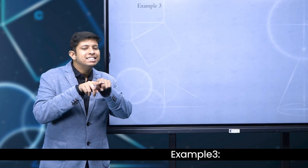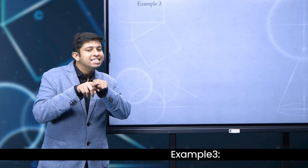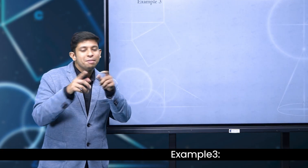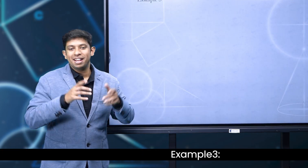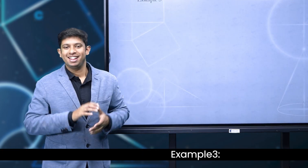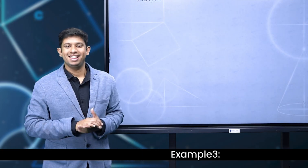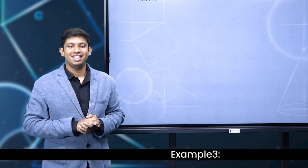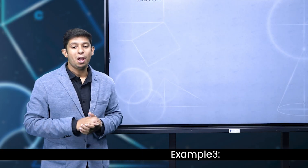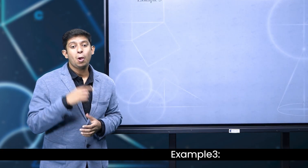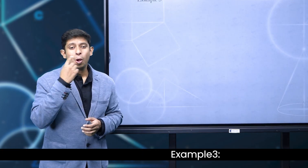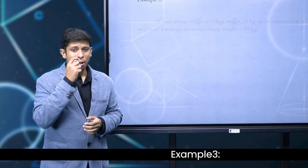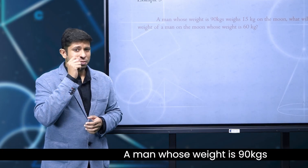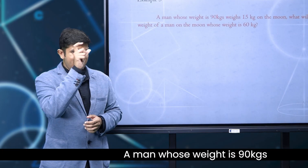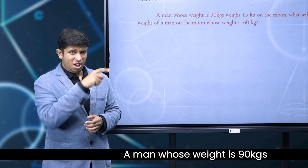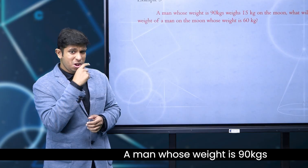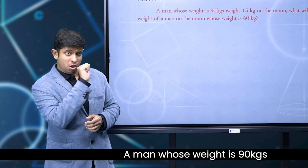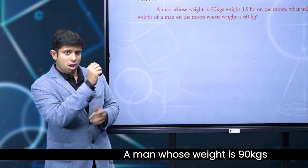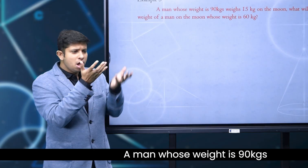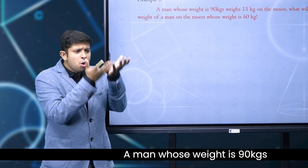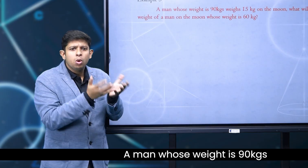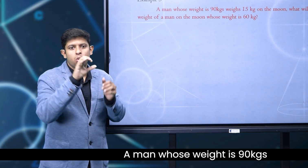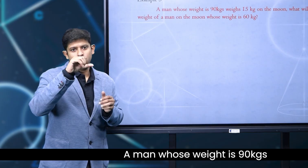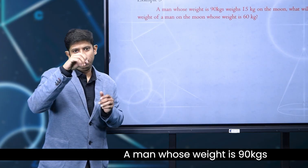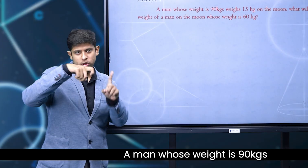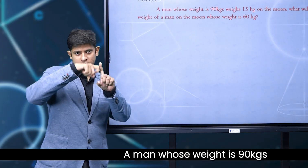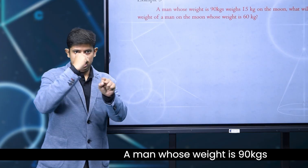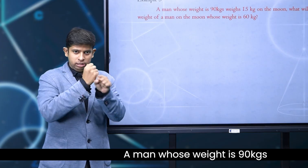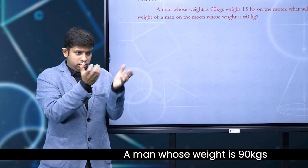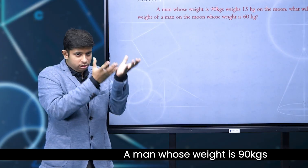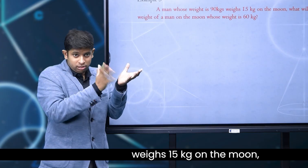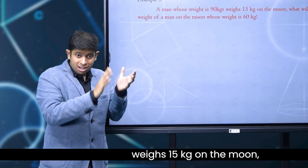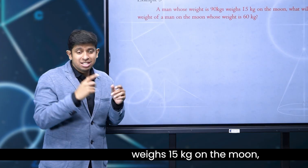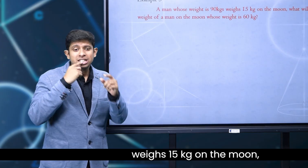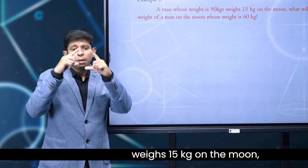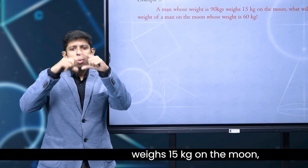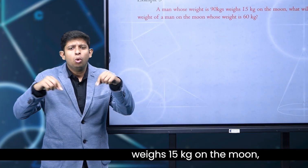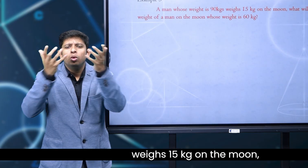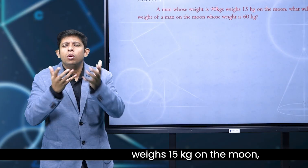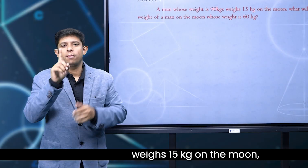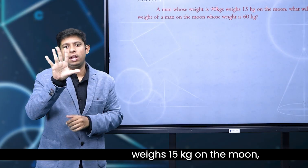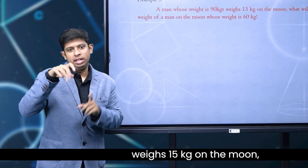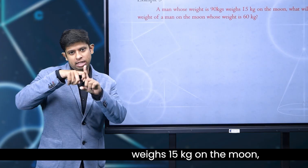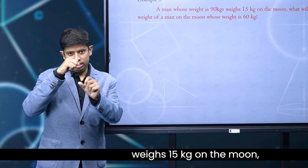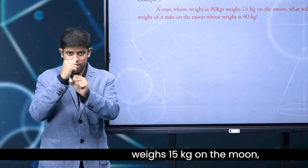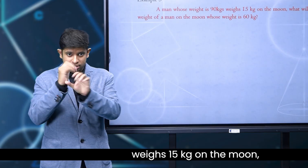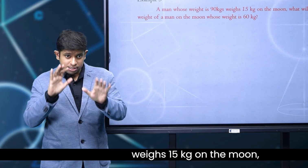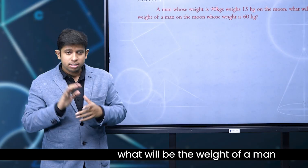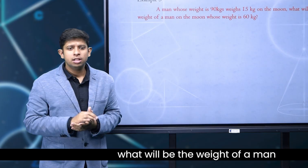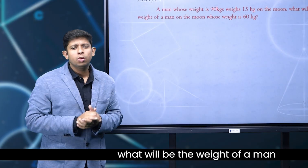Example 3. A man whose weight is 90 kgs weighs 15 kg on the moon. What will be